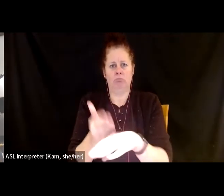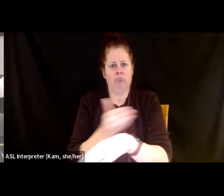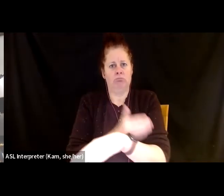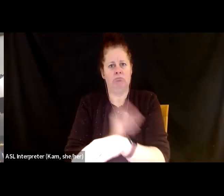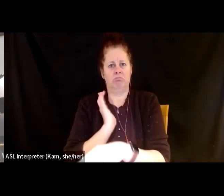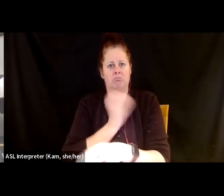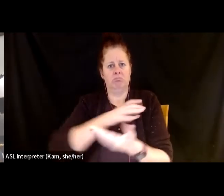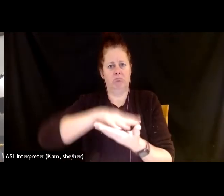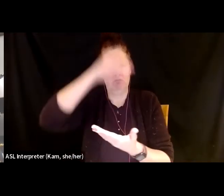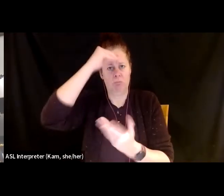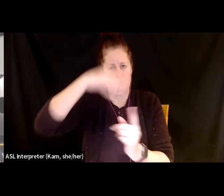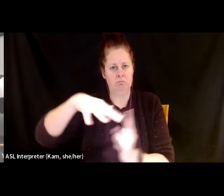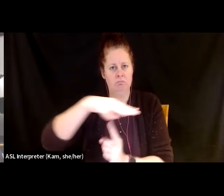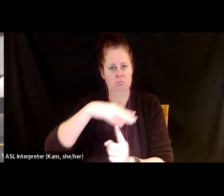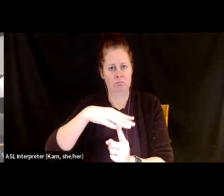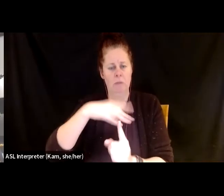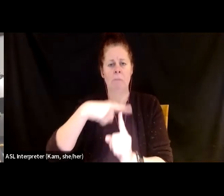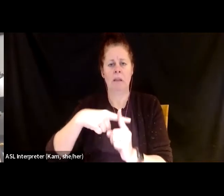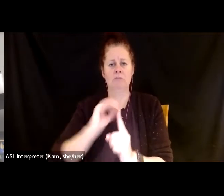also our praxis.